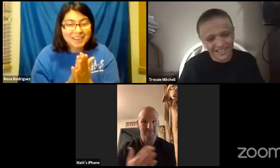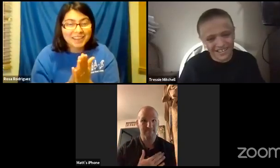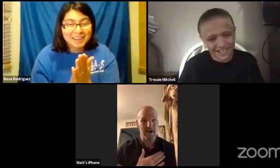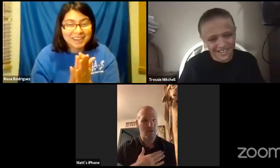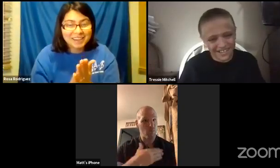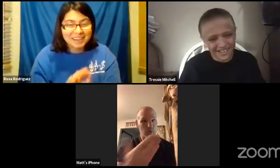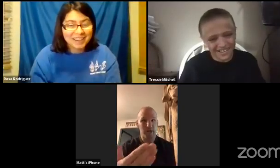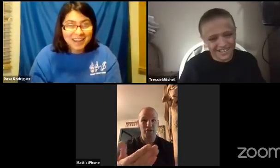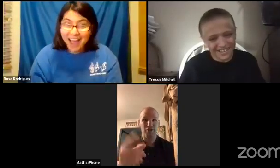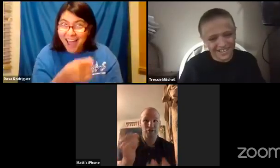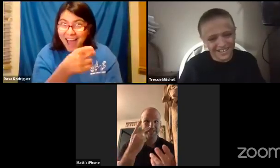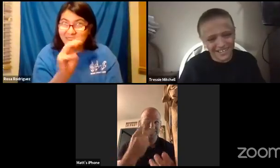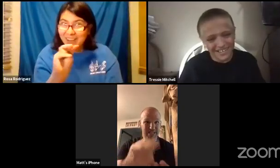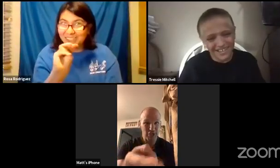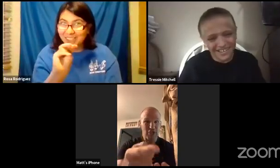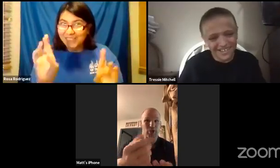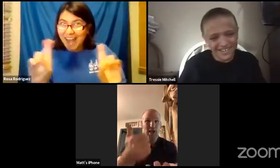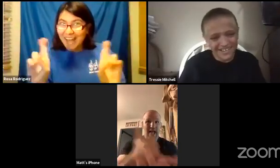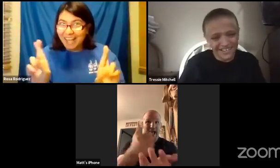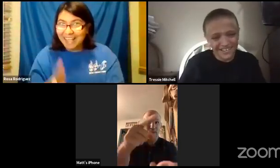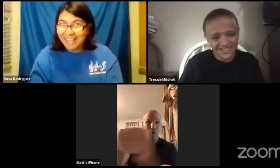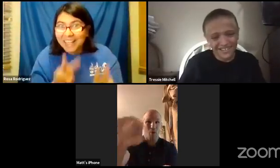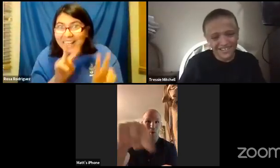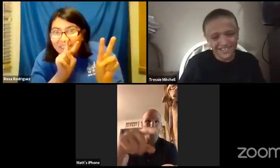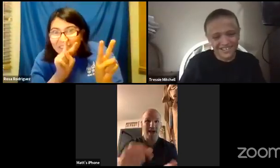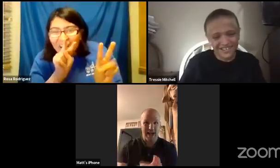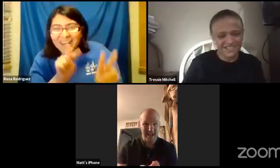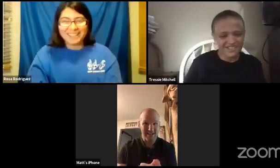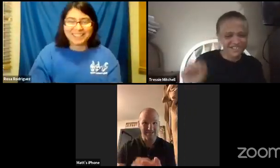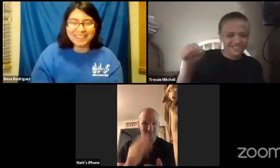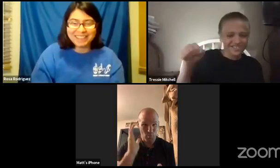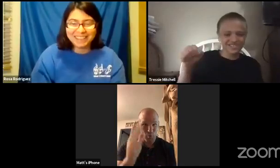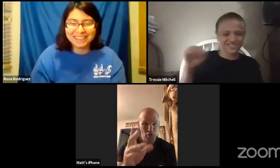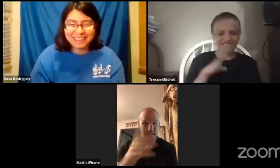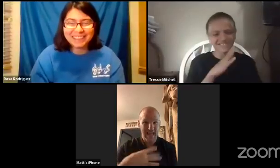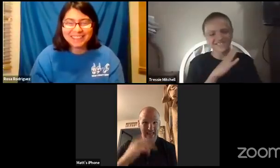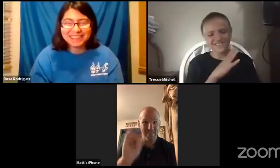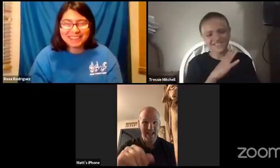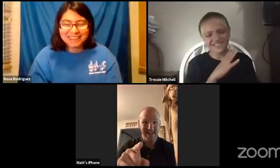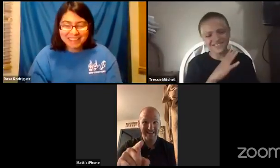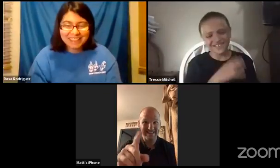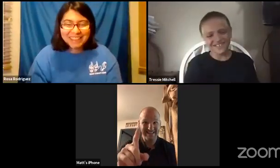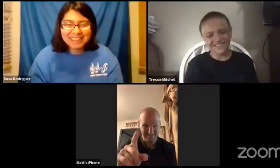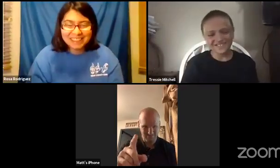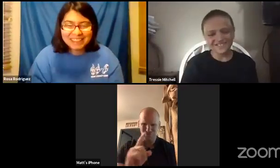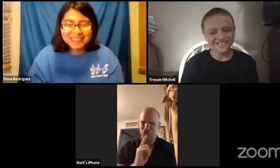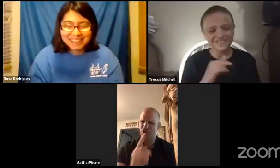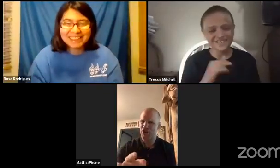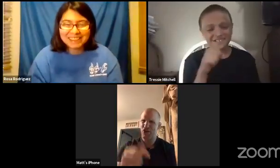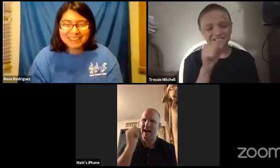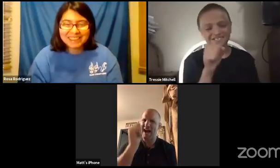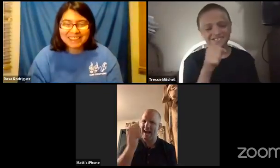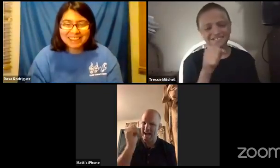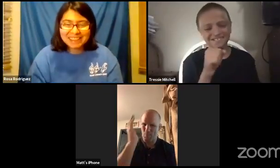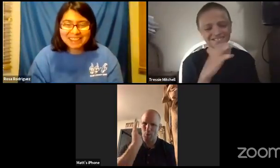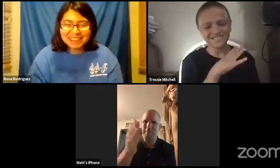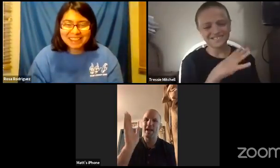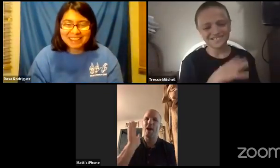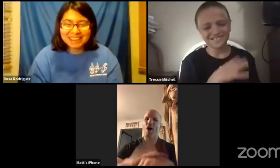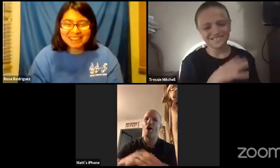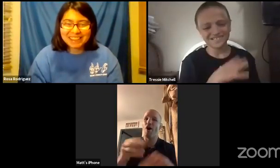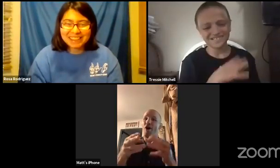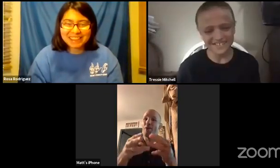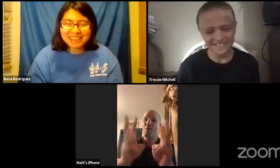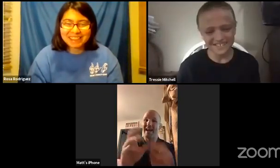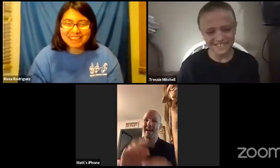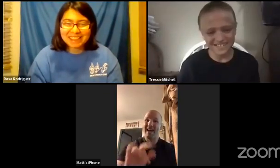love to set up a wrestling seminar. And Marshall, I would need you to be a part of that. Yes,